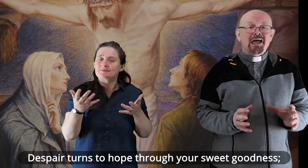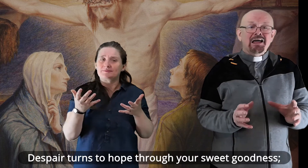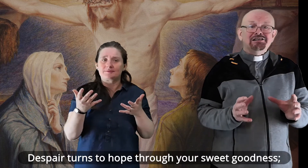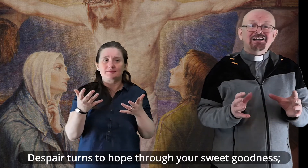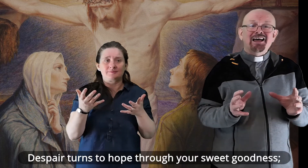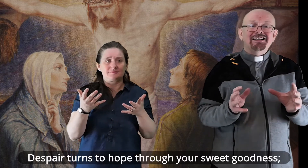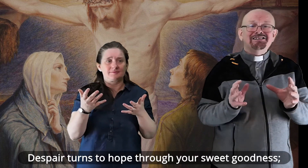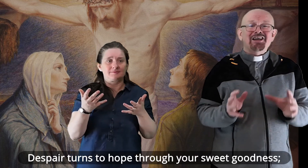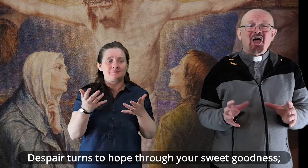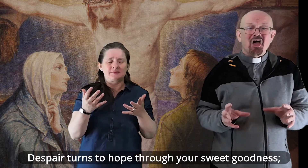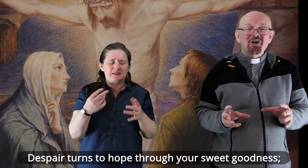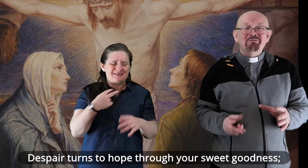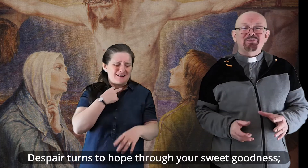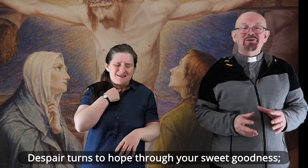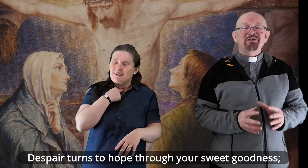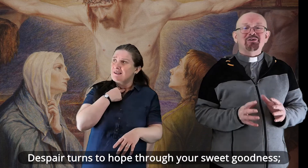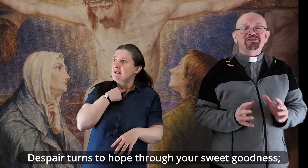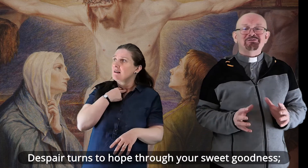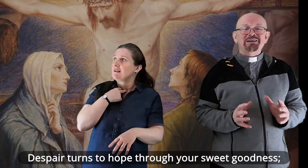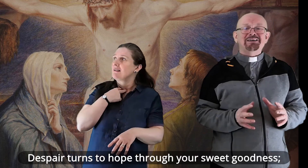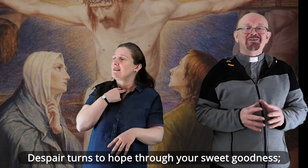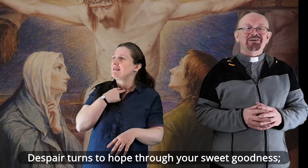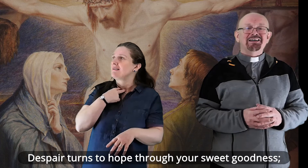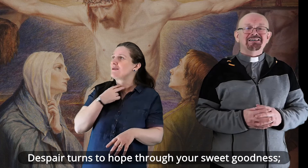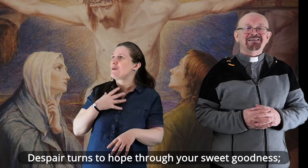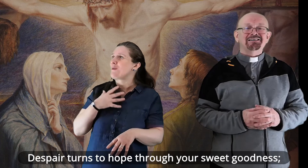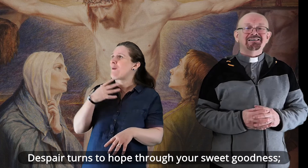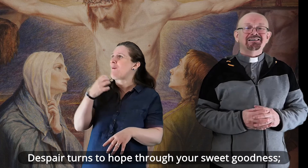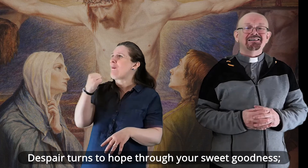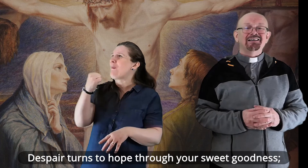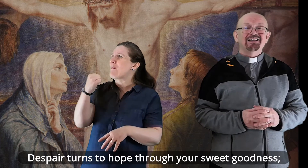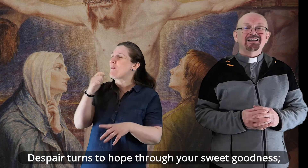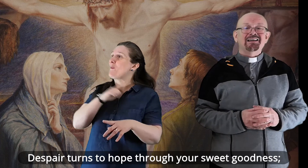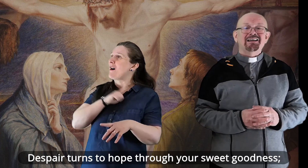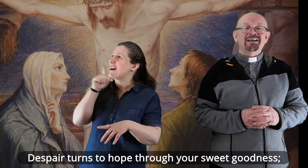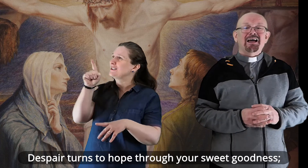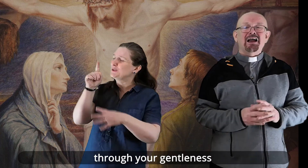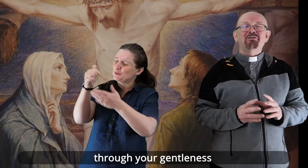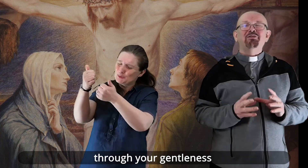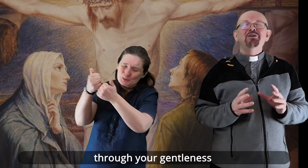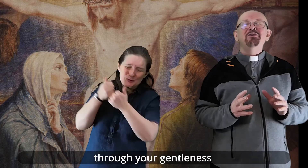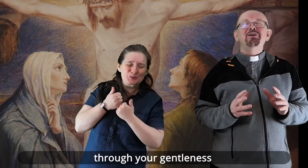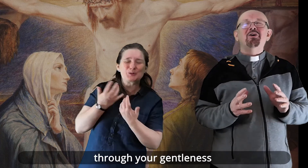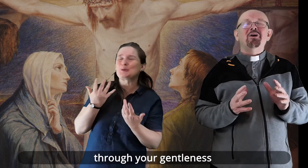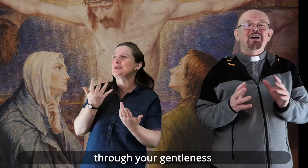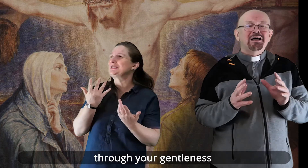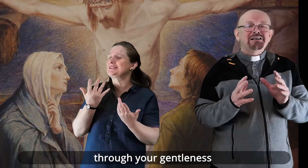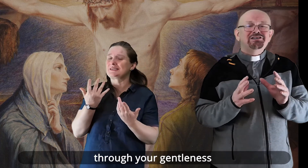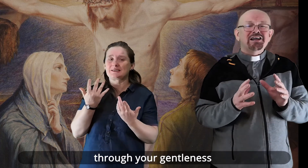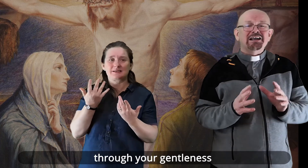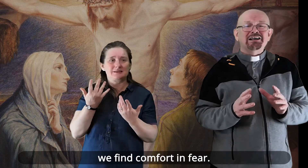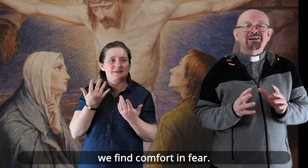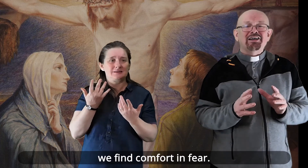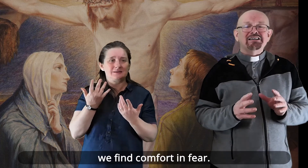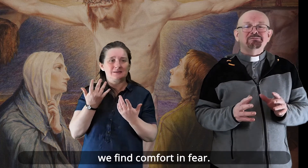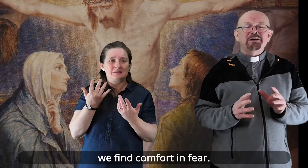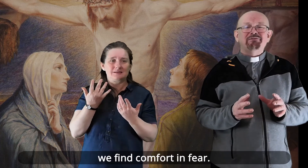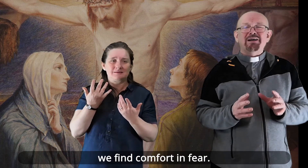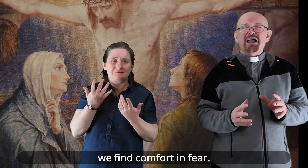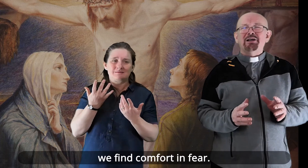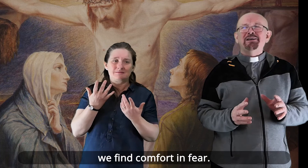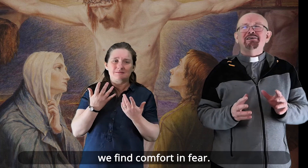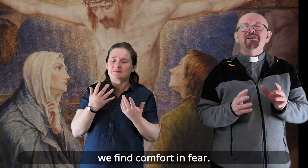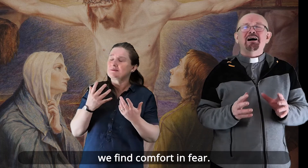Despair turns to hope through your sweet goodness. And through your gentleness,